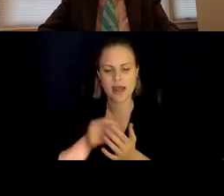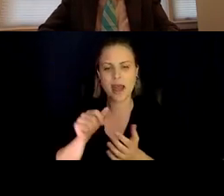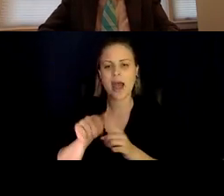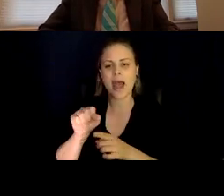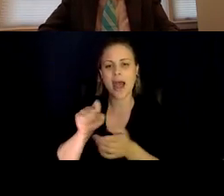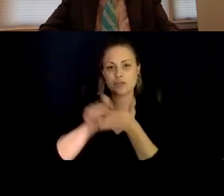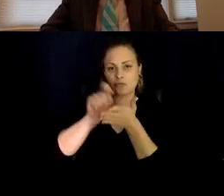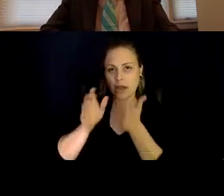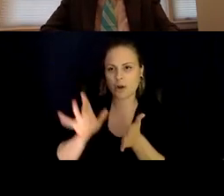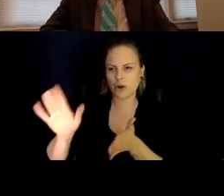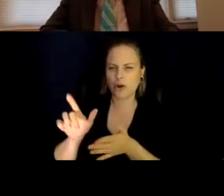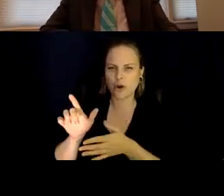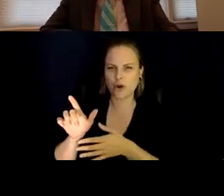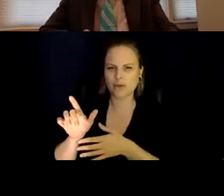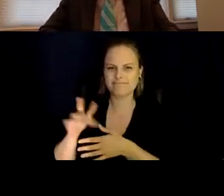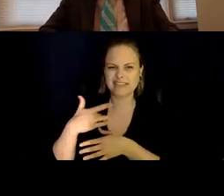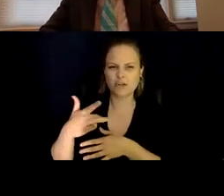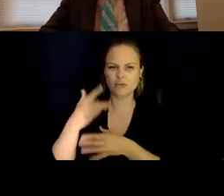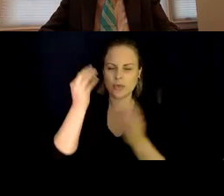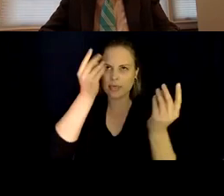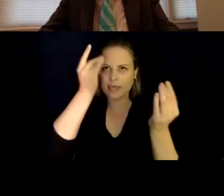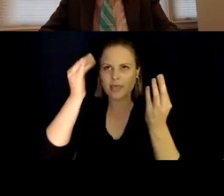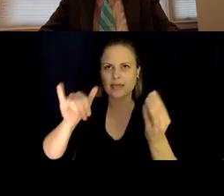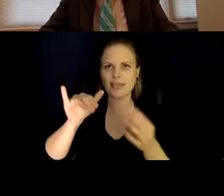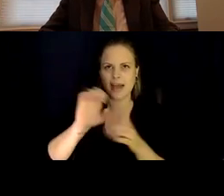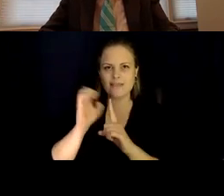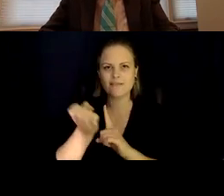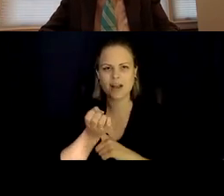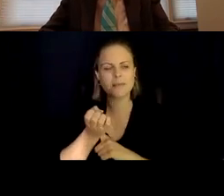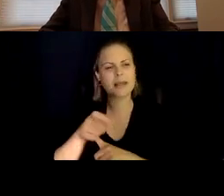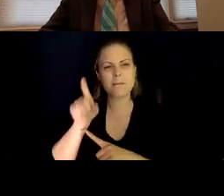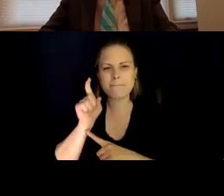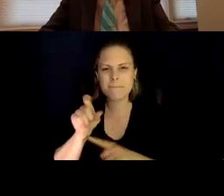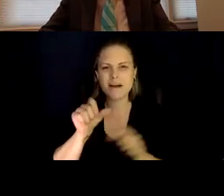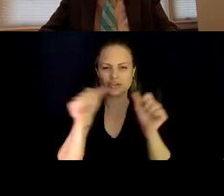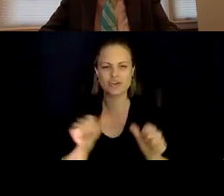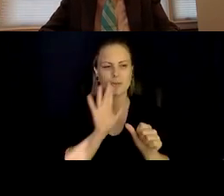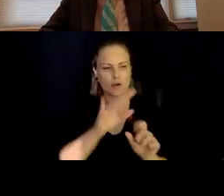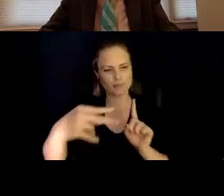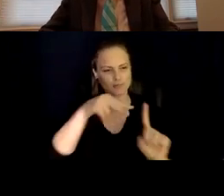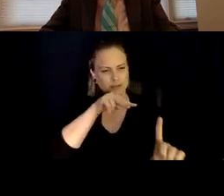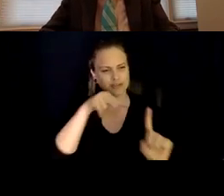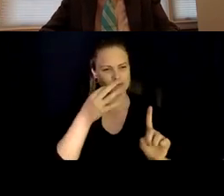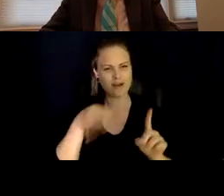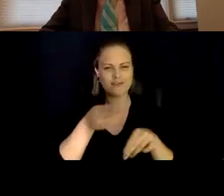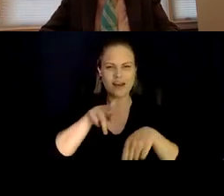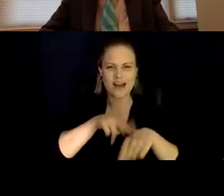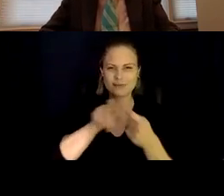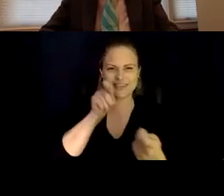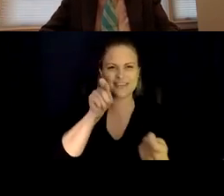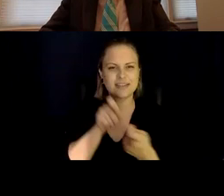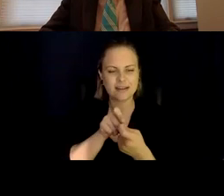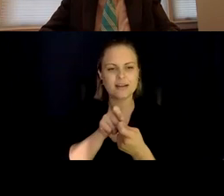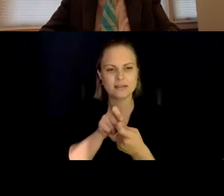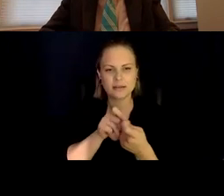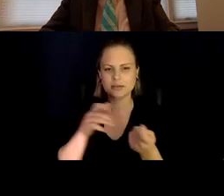habitual contemplation of this environment had to shape her sensibilities and sharpen her perception of natural details. What